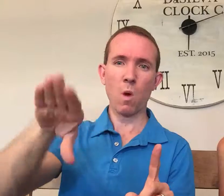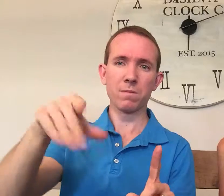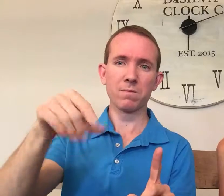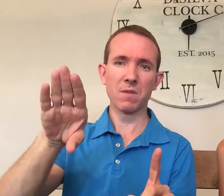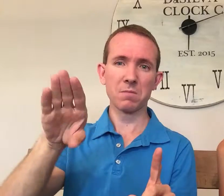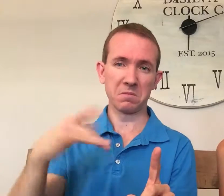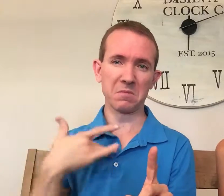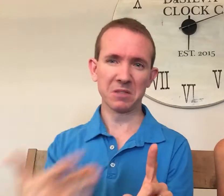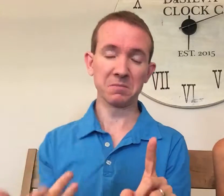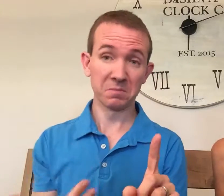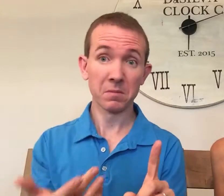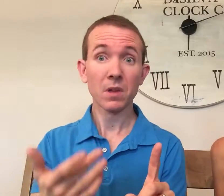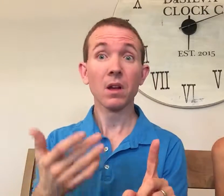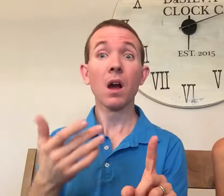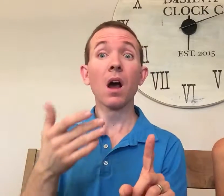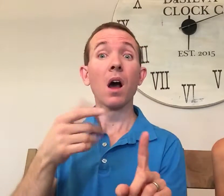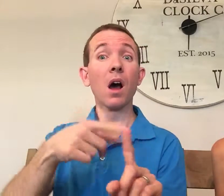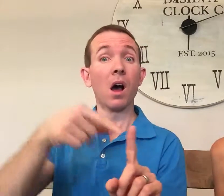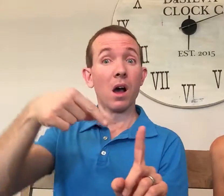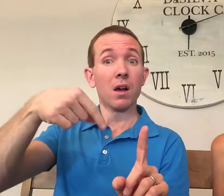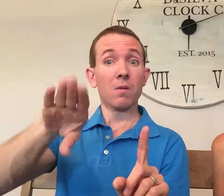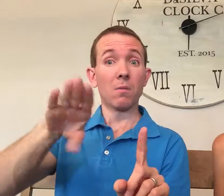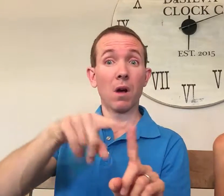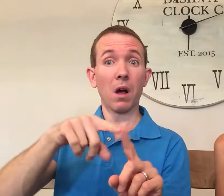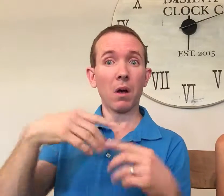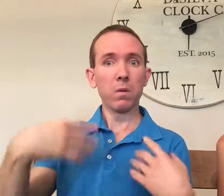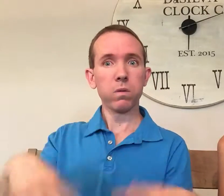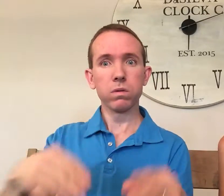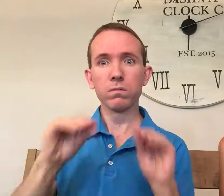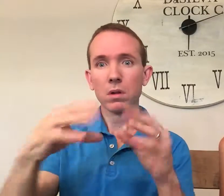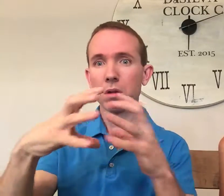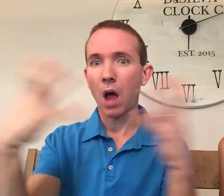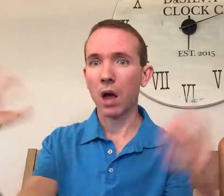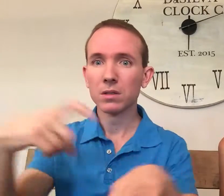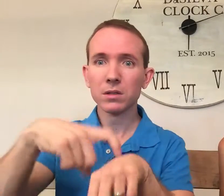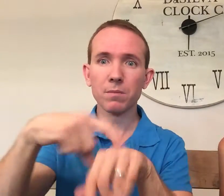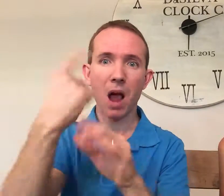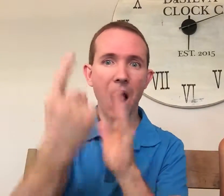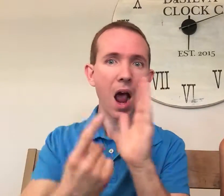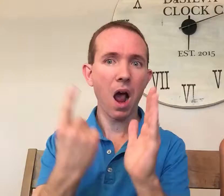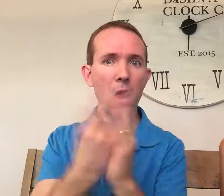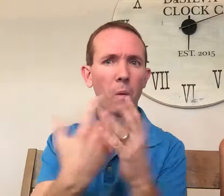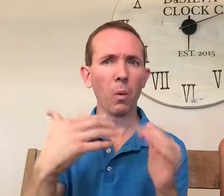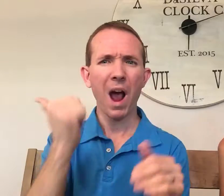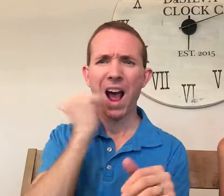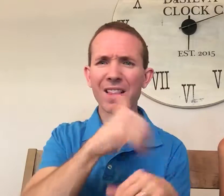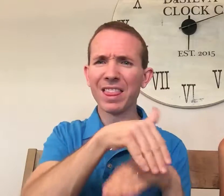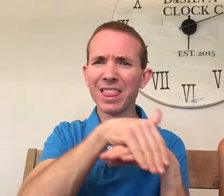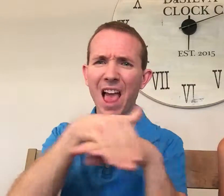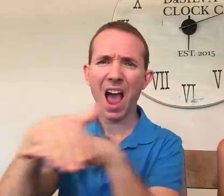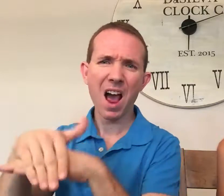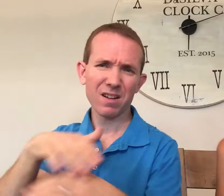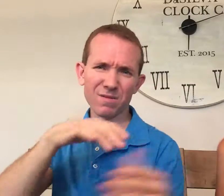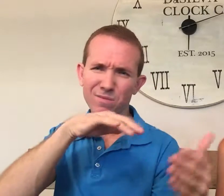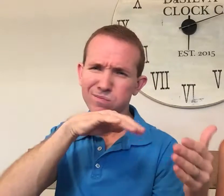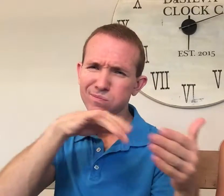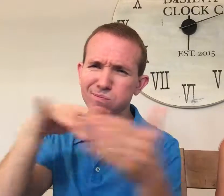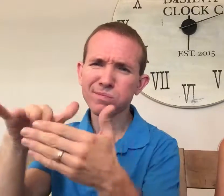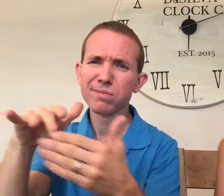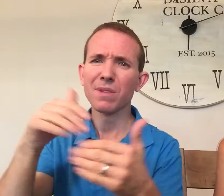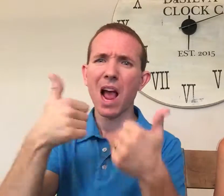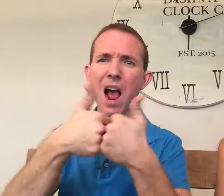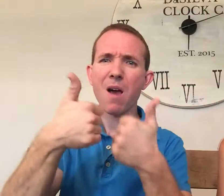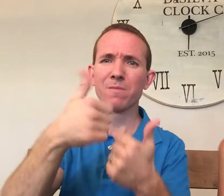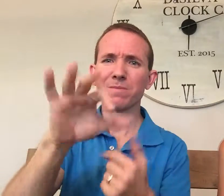it's the quarterback, typically. The quarterback puts in a lot of time and